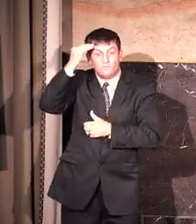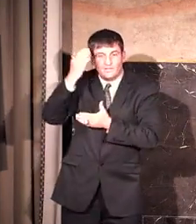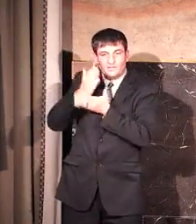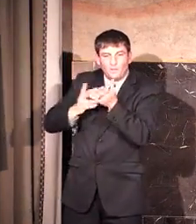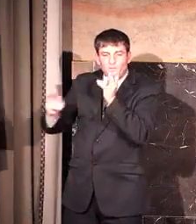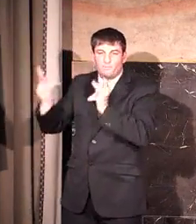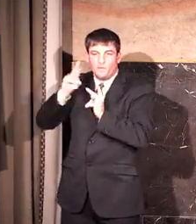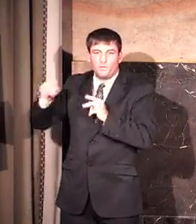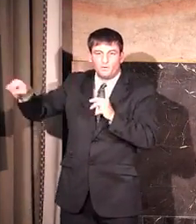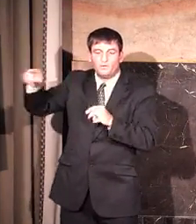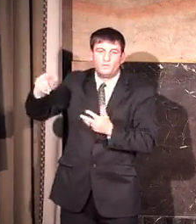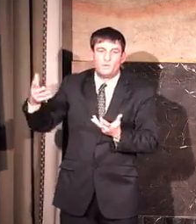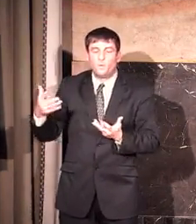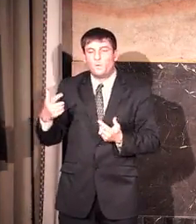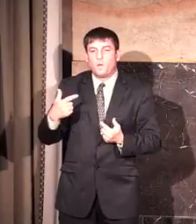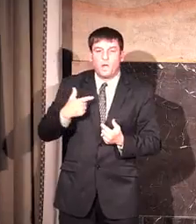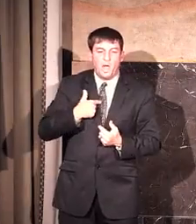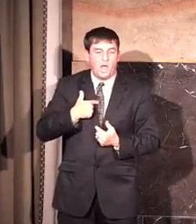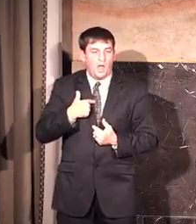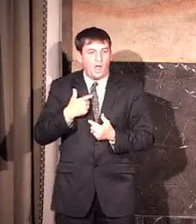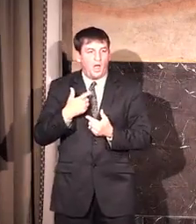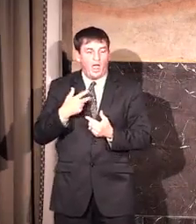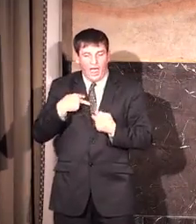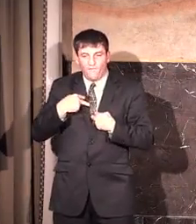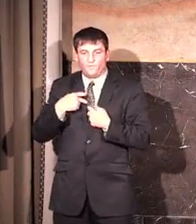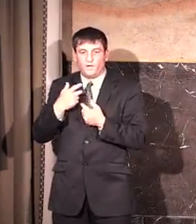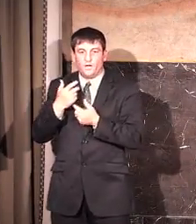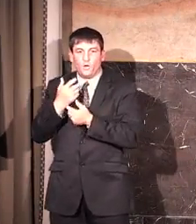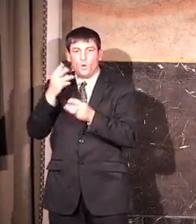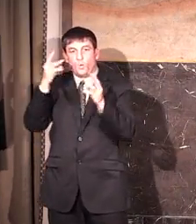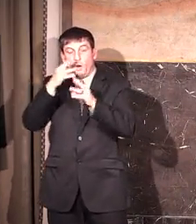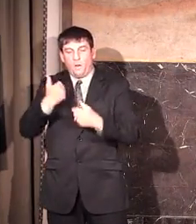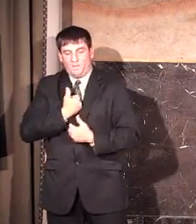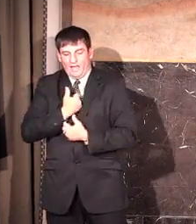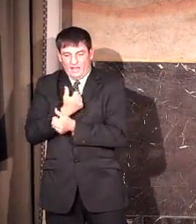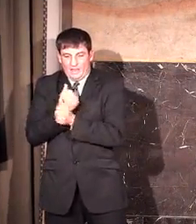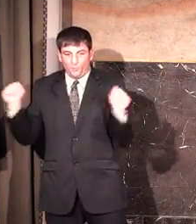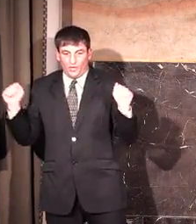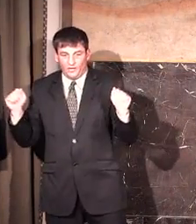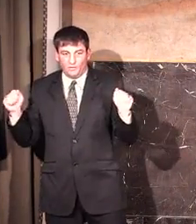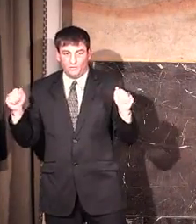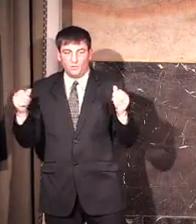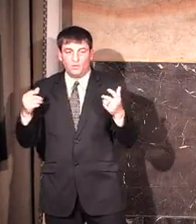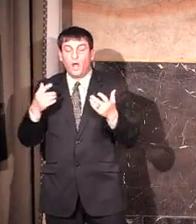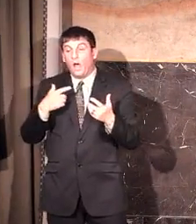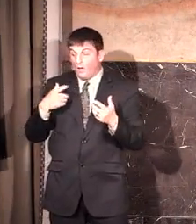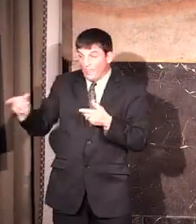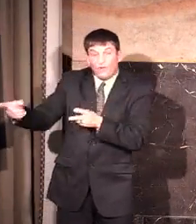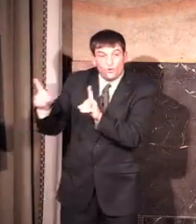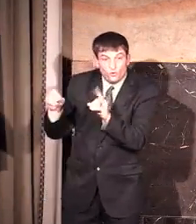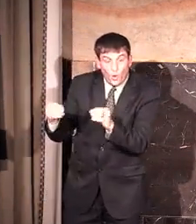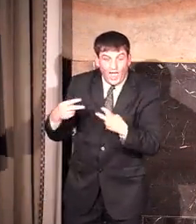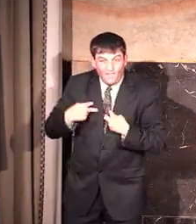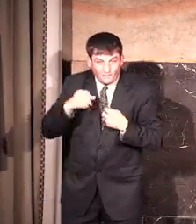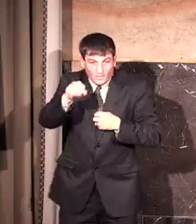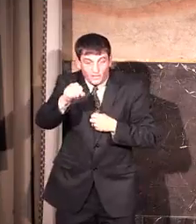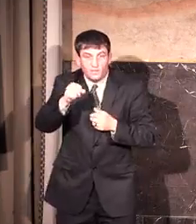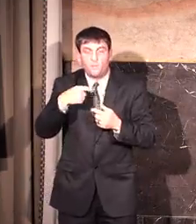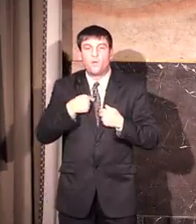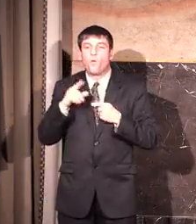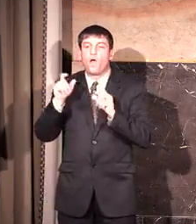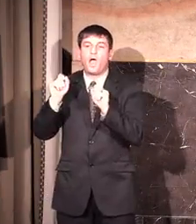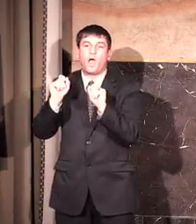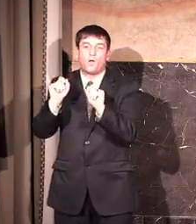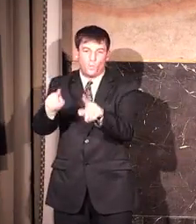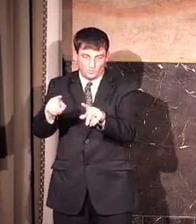say, well, I've got a liberty interest, and they do. I'm just going to ask them, sometimes some people